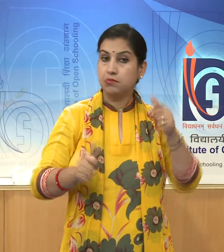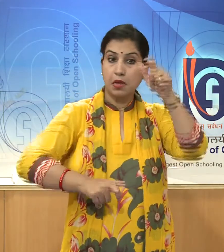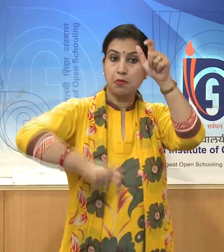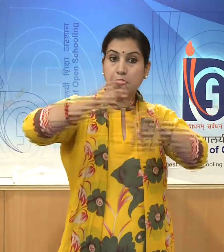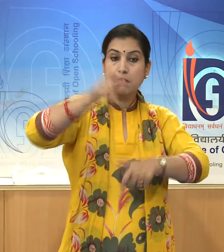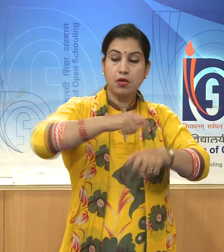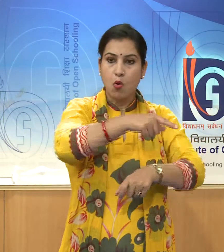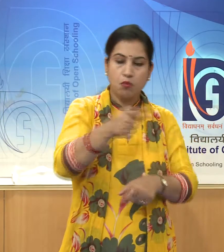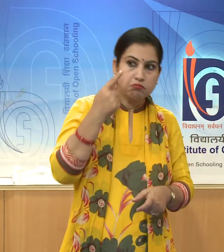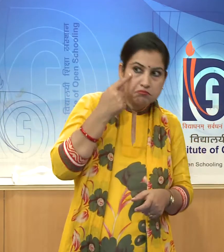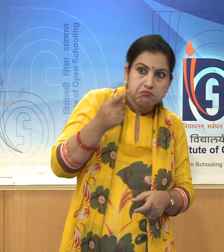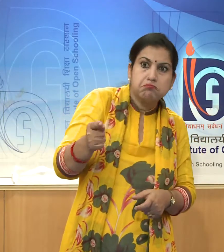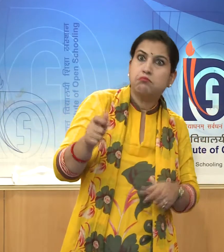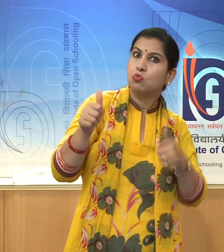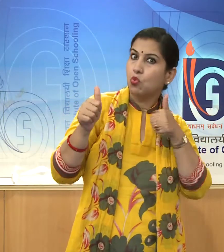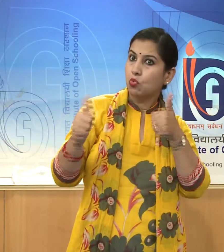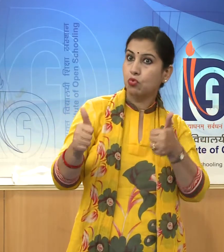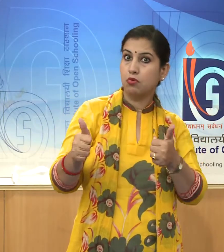public recognition.